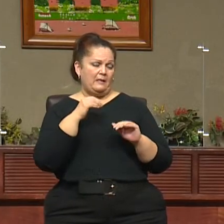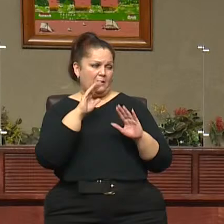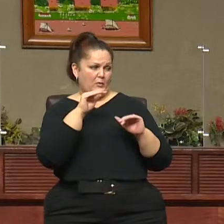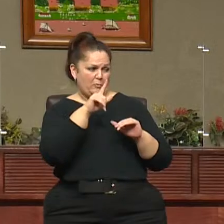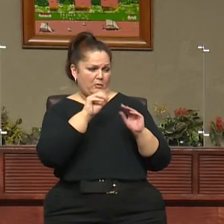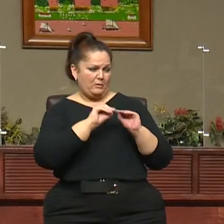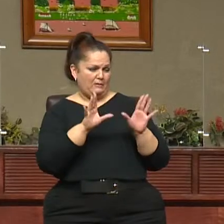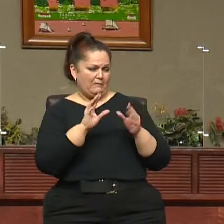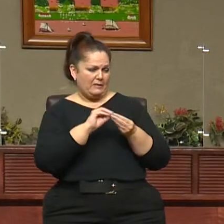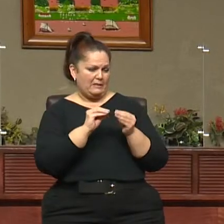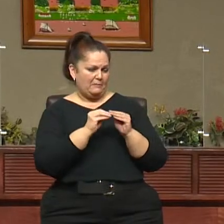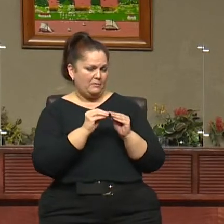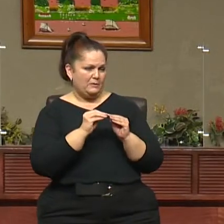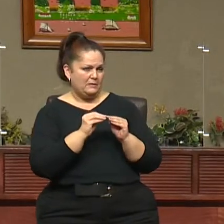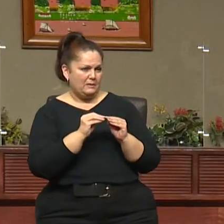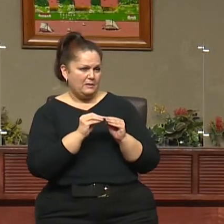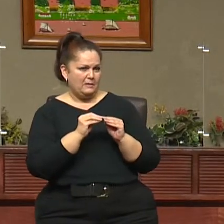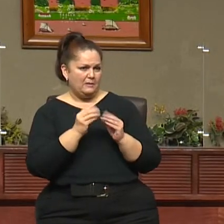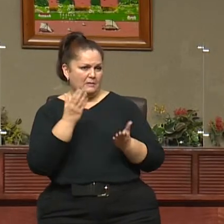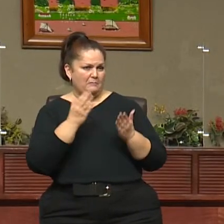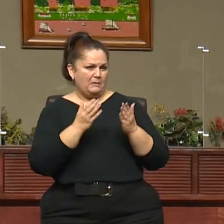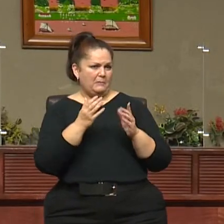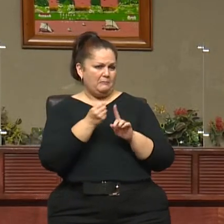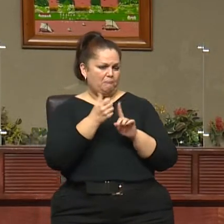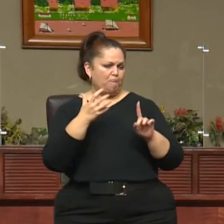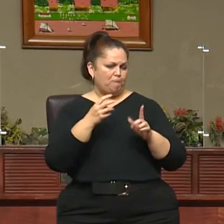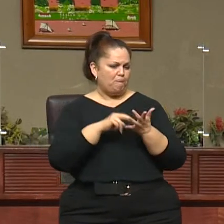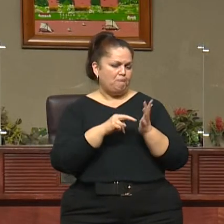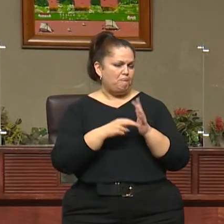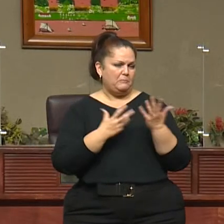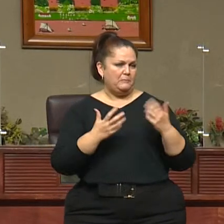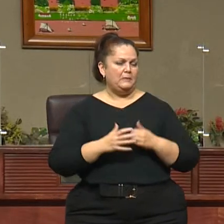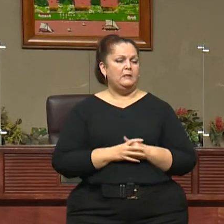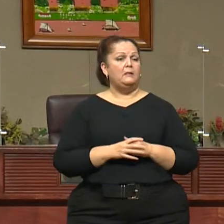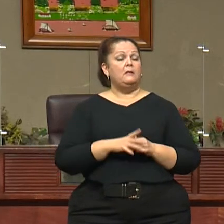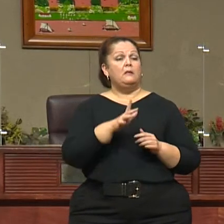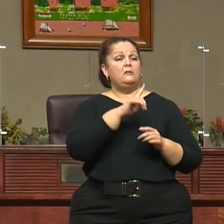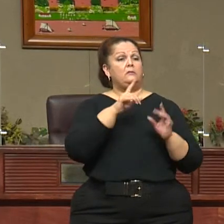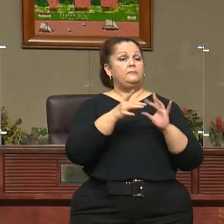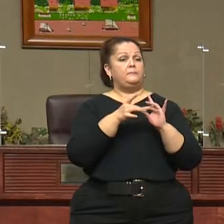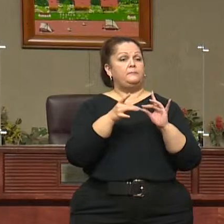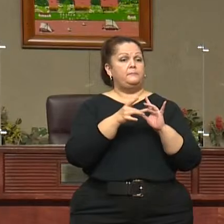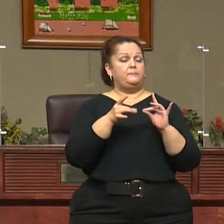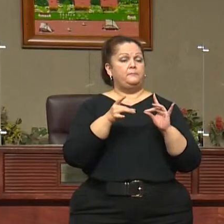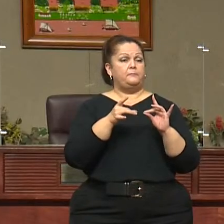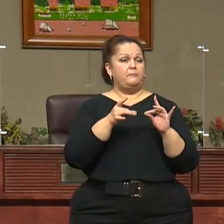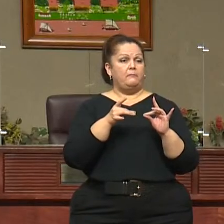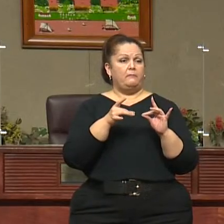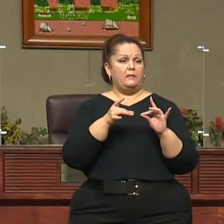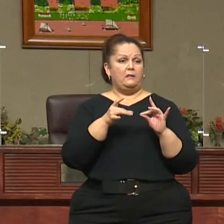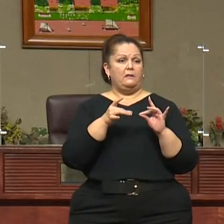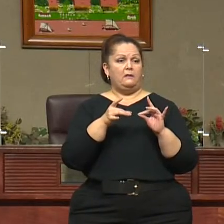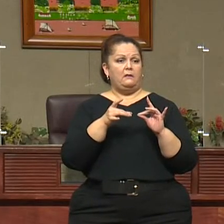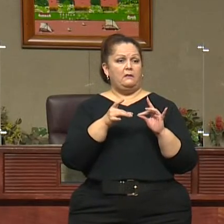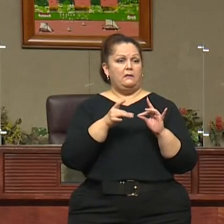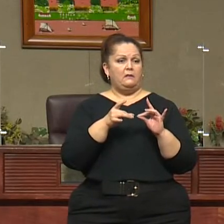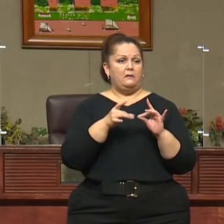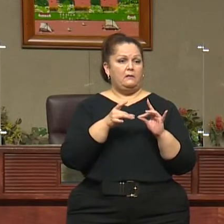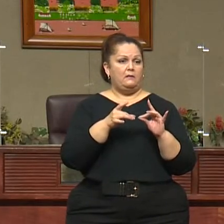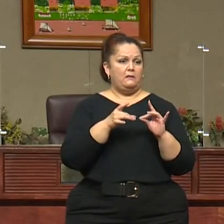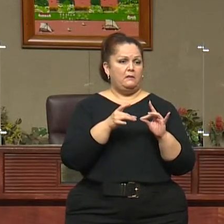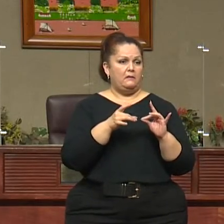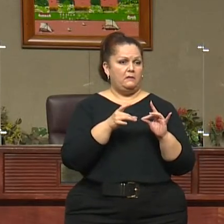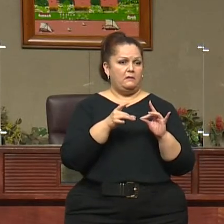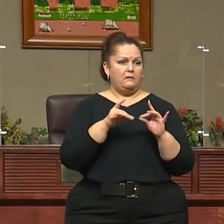some numbers and maybe tell us what these mean. You said that the CERT group,